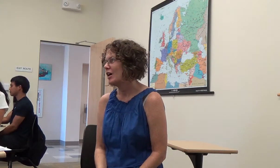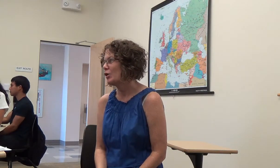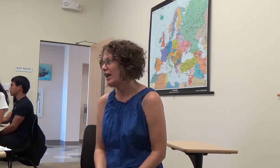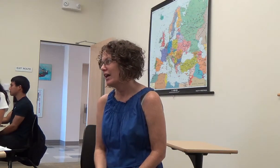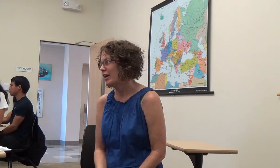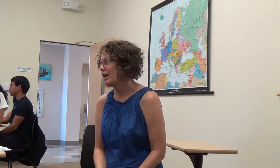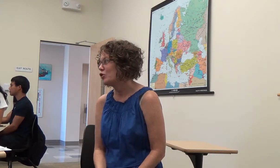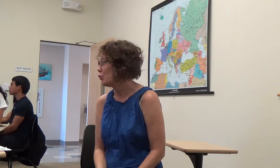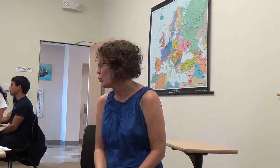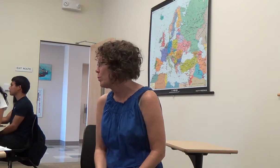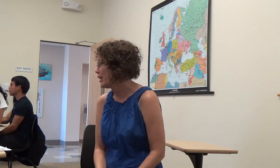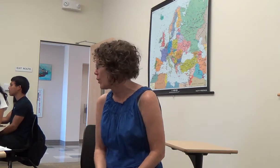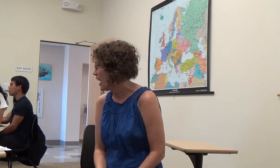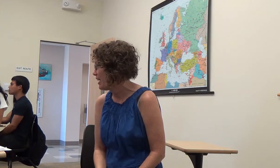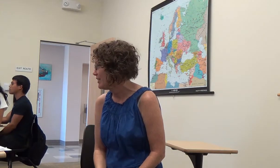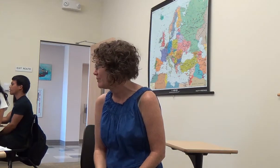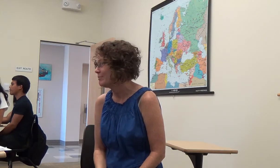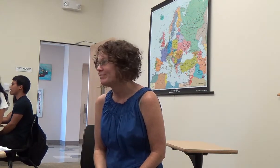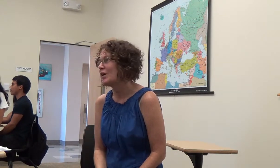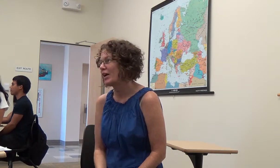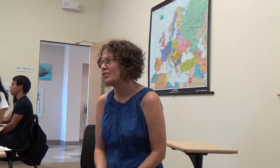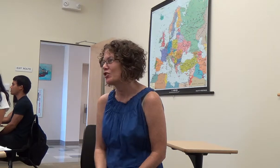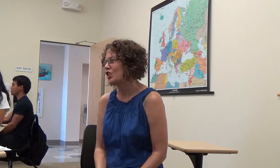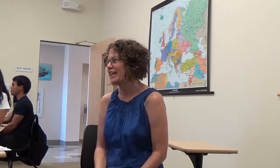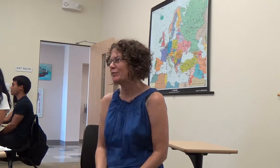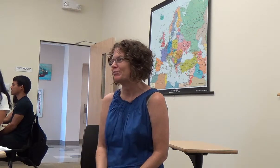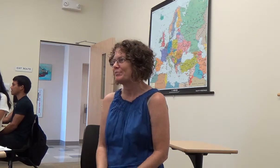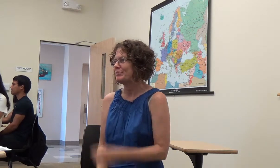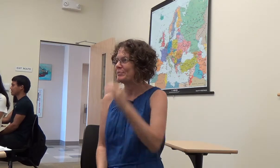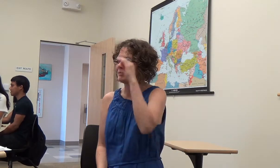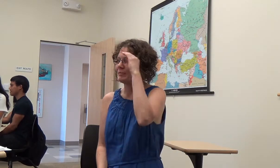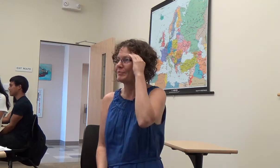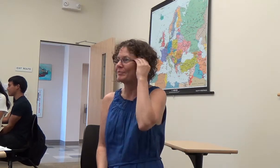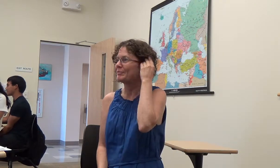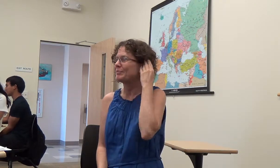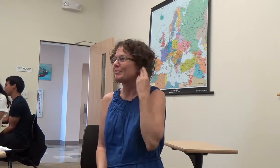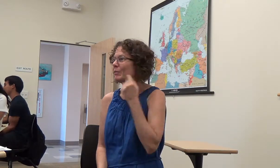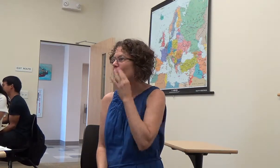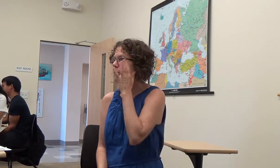Okay, you're Ruben, right? Okay, I